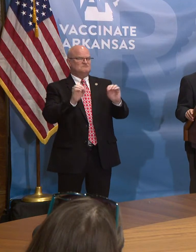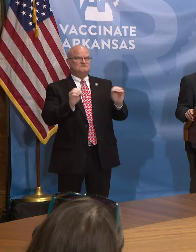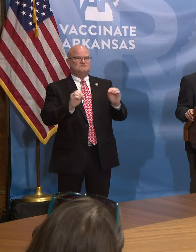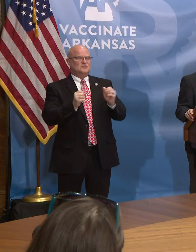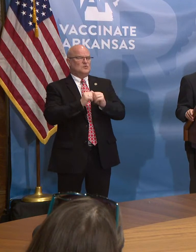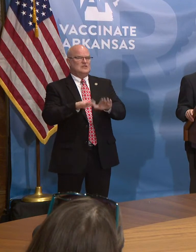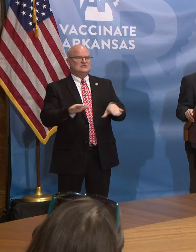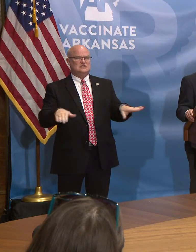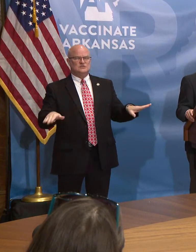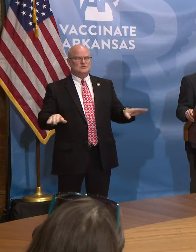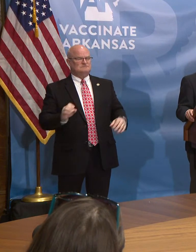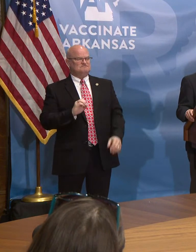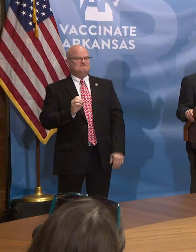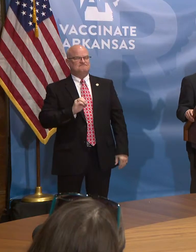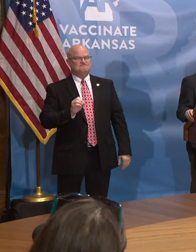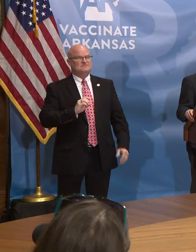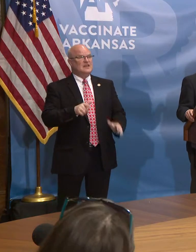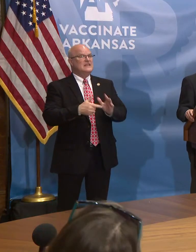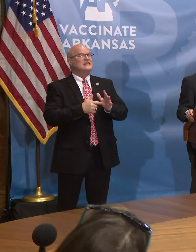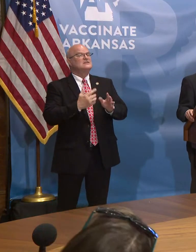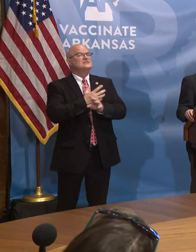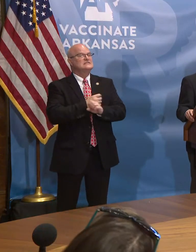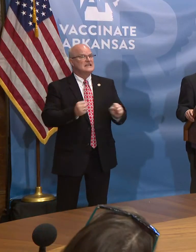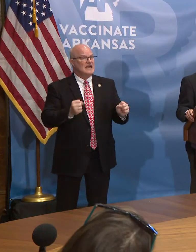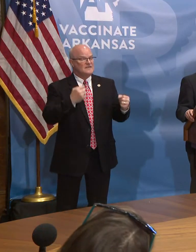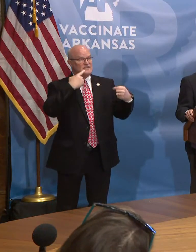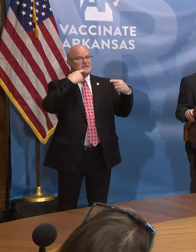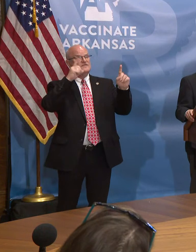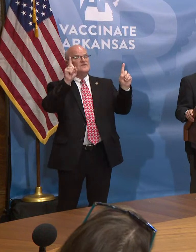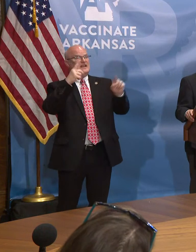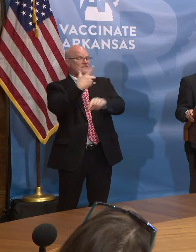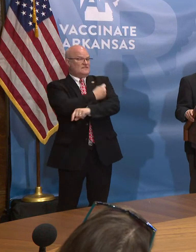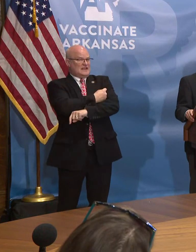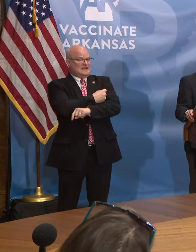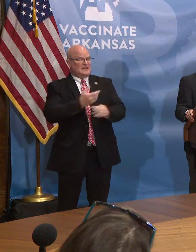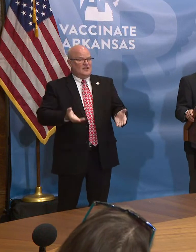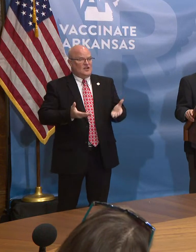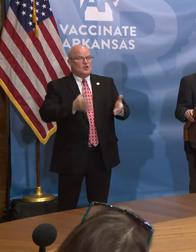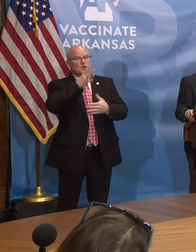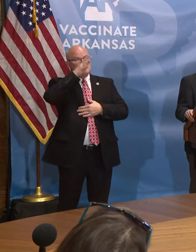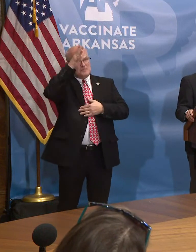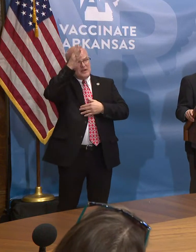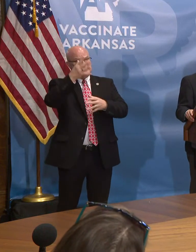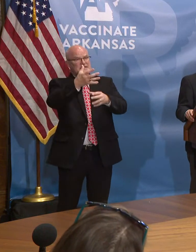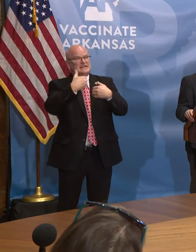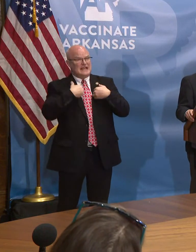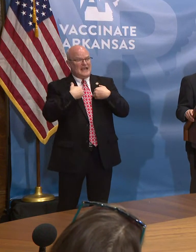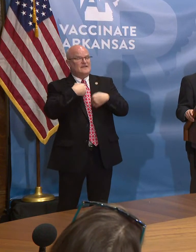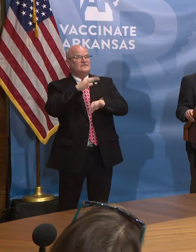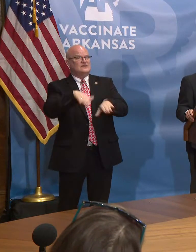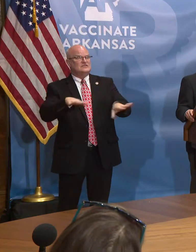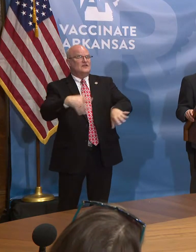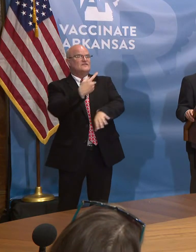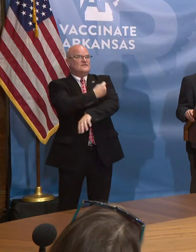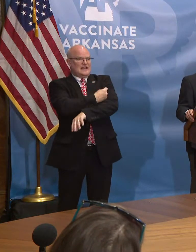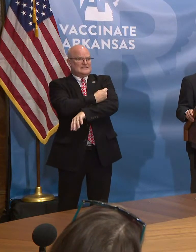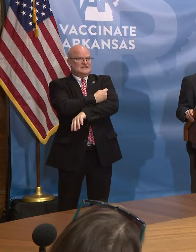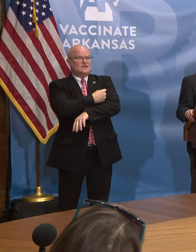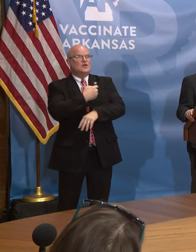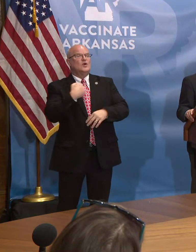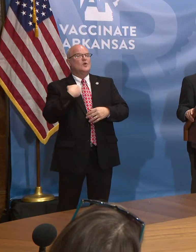in children that are receiving these vaccines. So these are safe and effective vaccines, and I want to encourage parents to get their children vaccinated. We are below